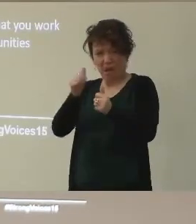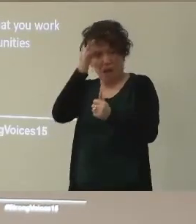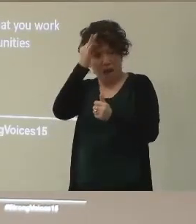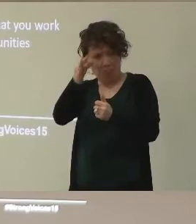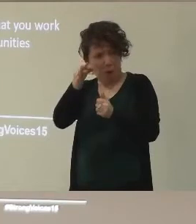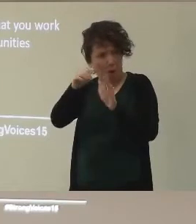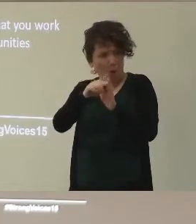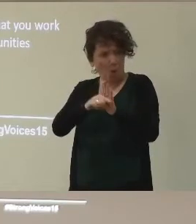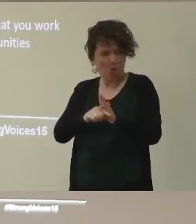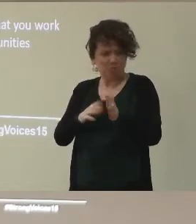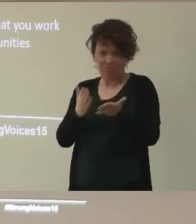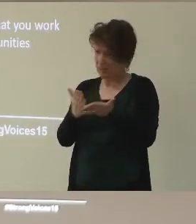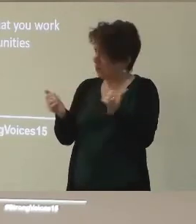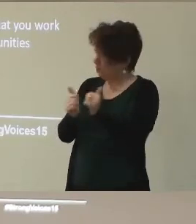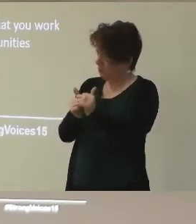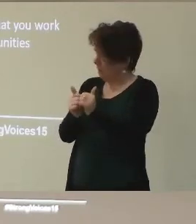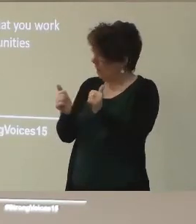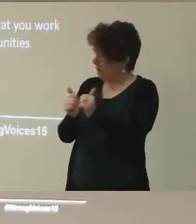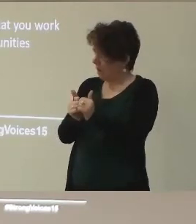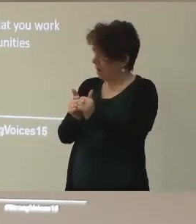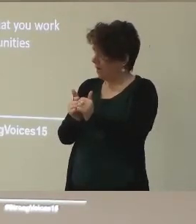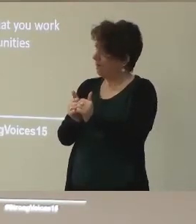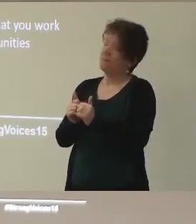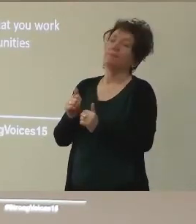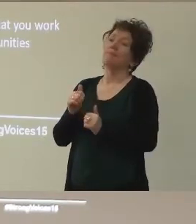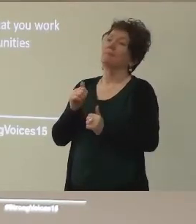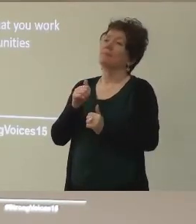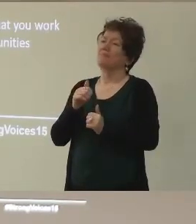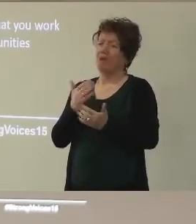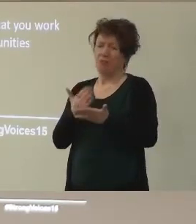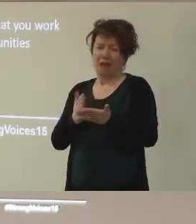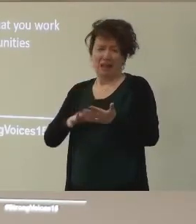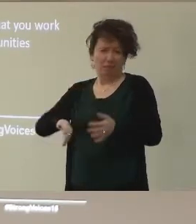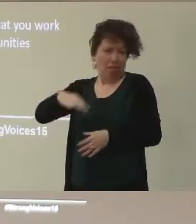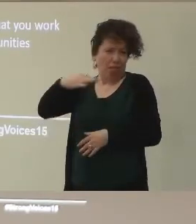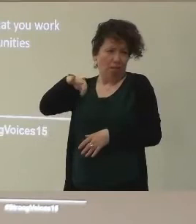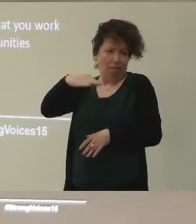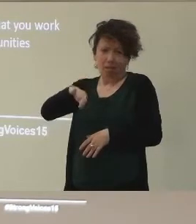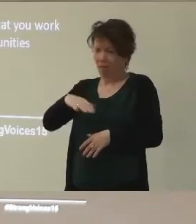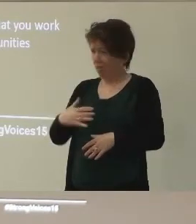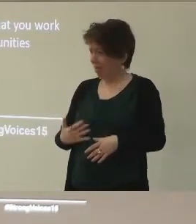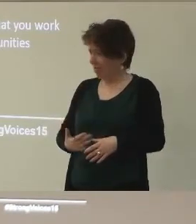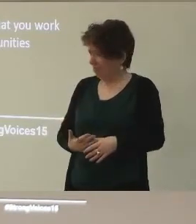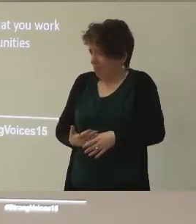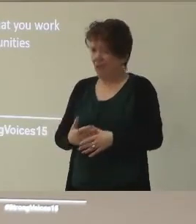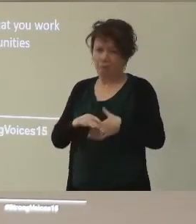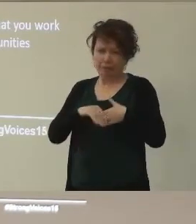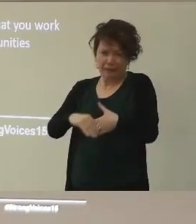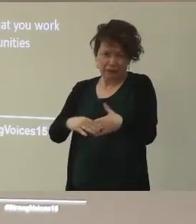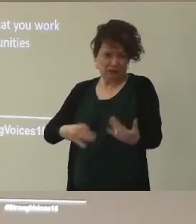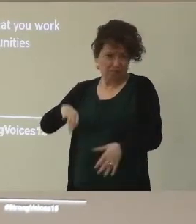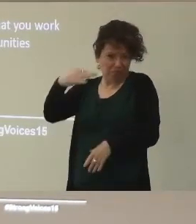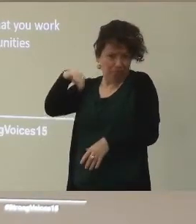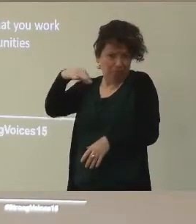not fit for purpose, really, and there's so much lip service about apprenticeships, but